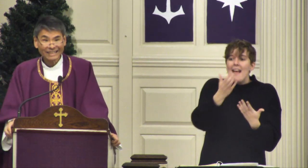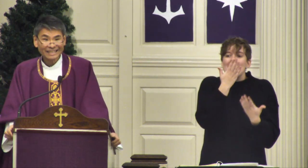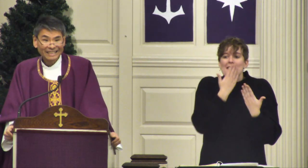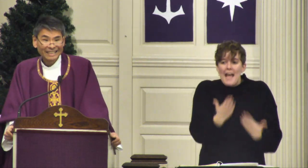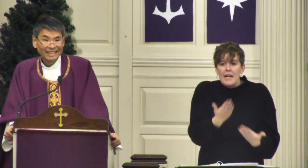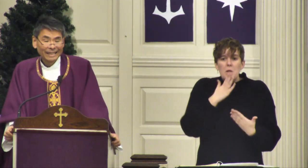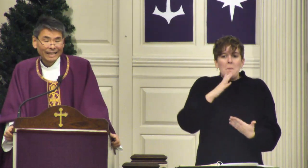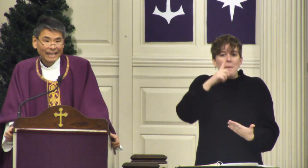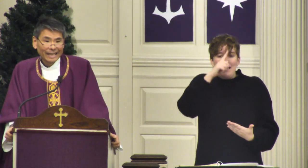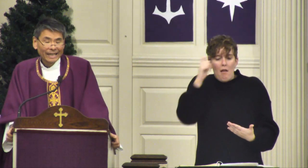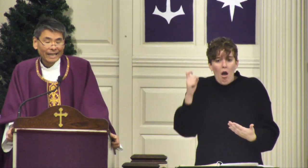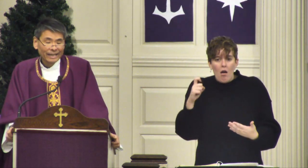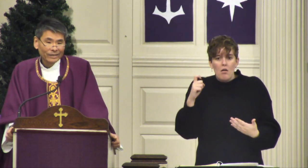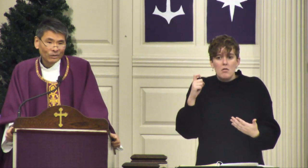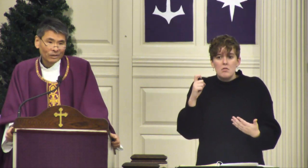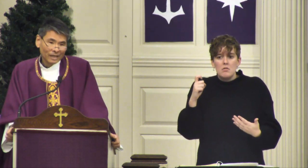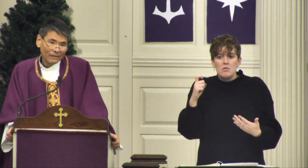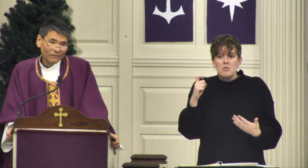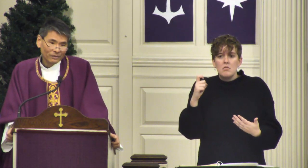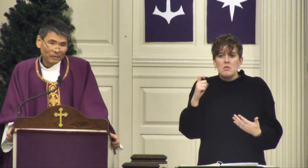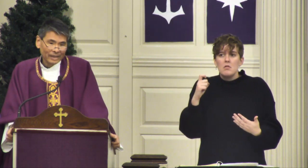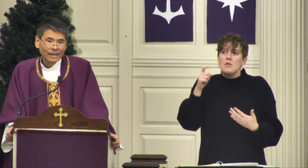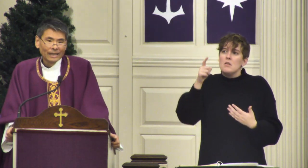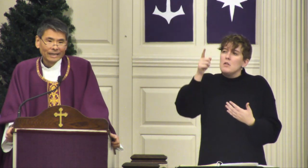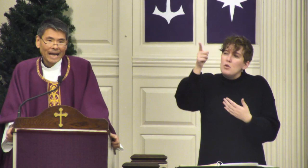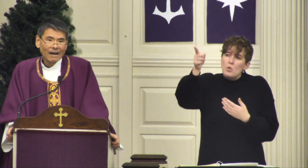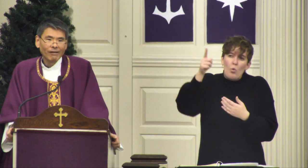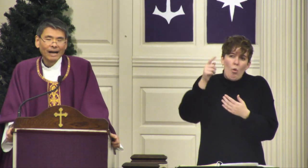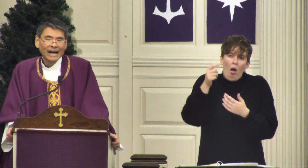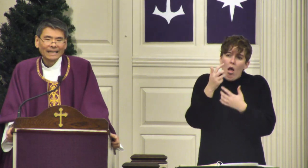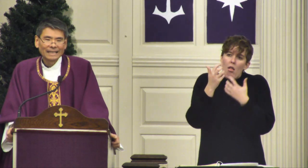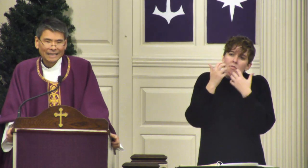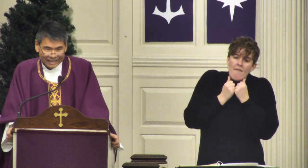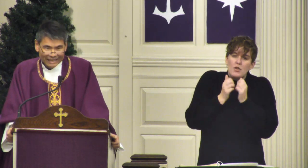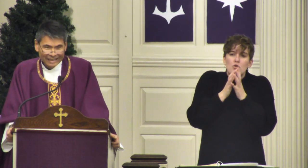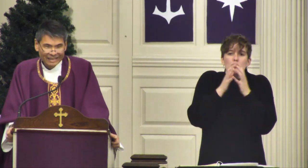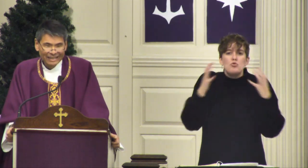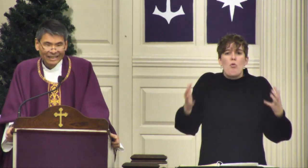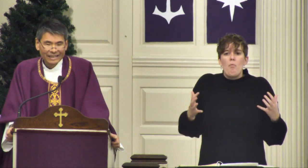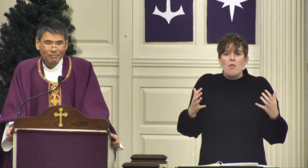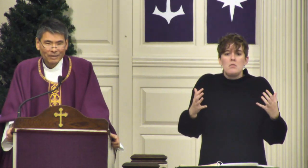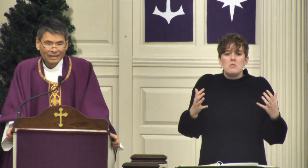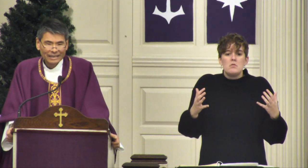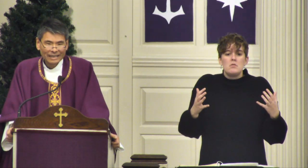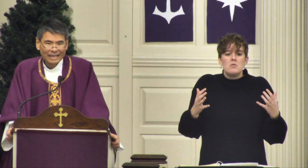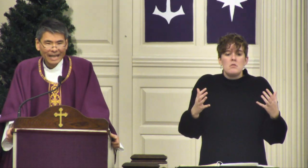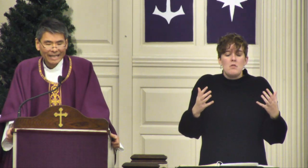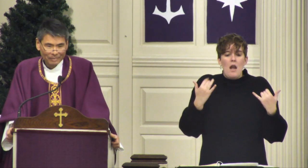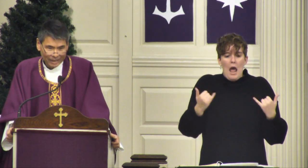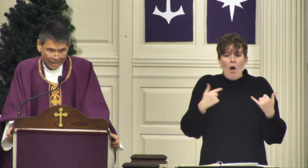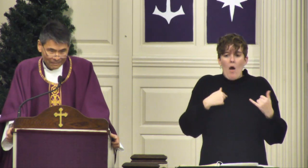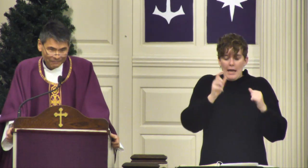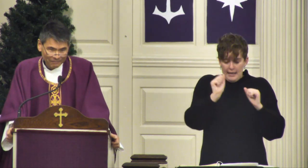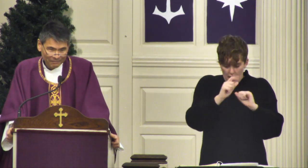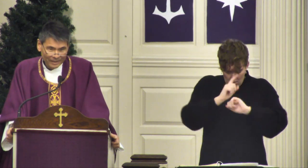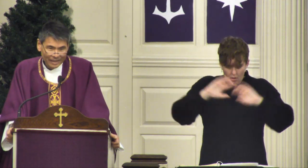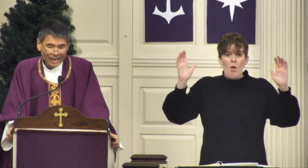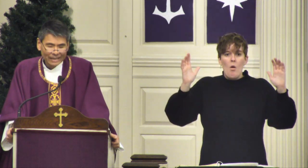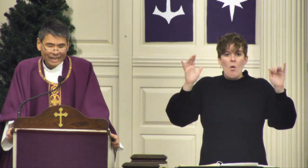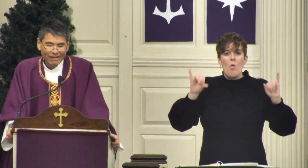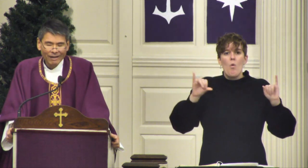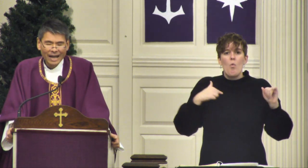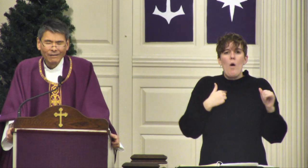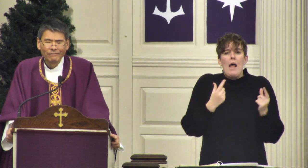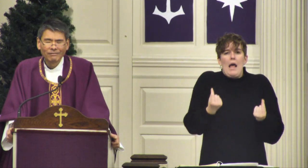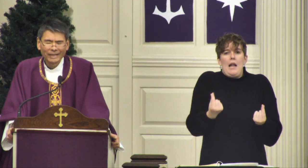because in your love for me, now I see the person I can become, and now